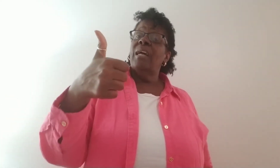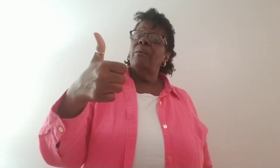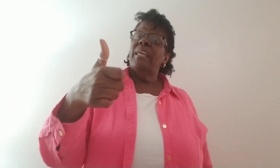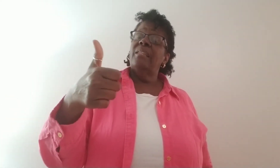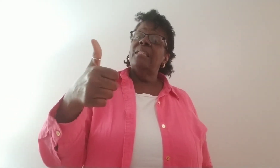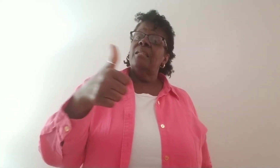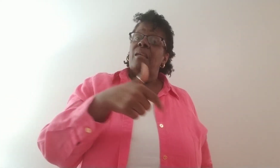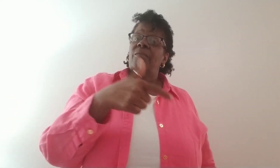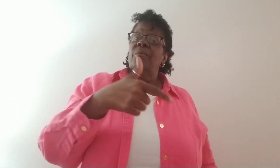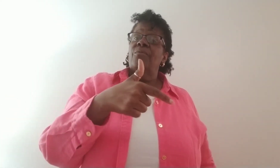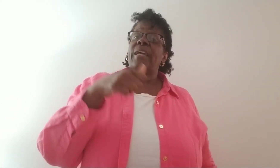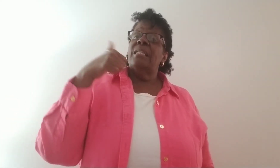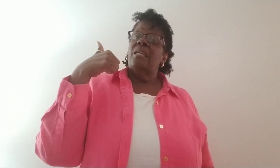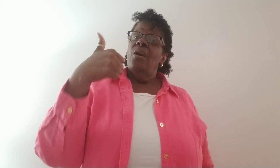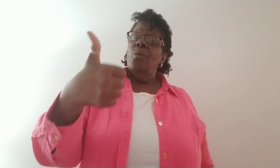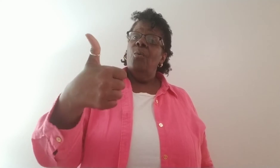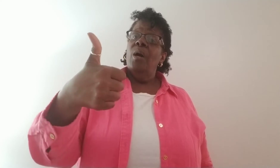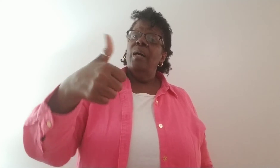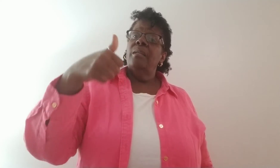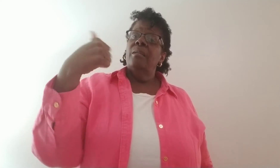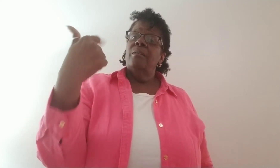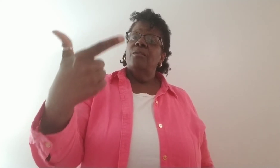like this from France,